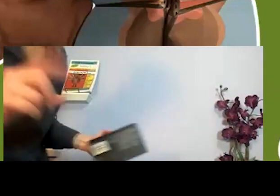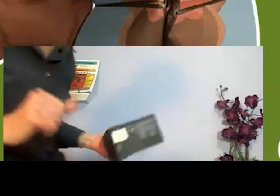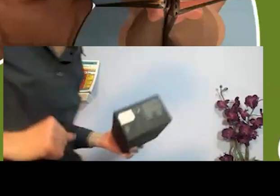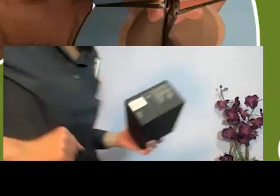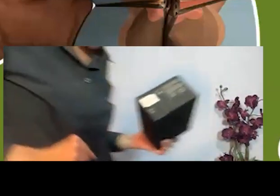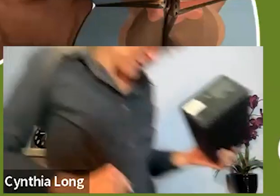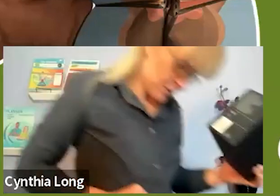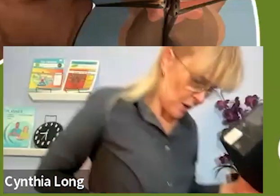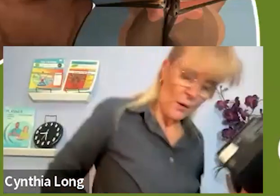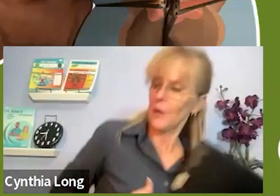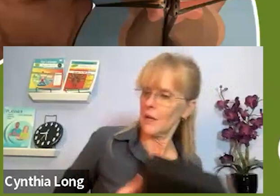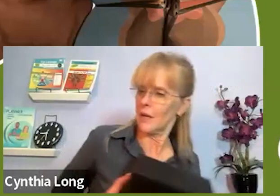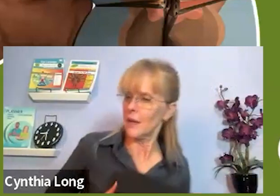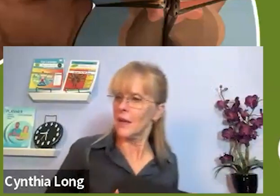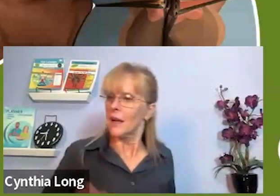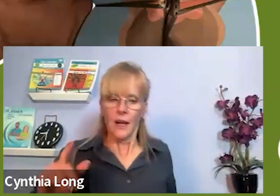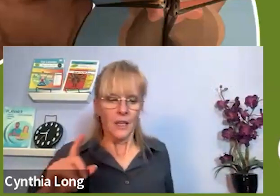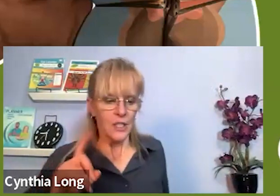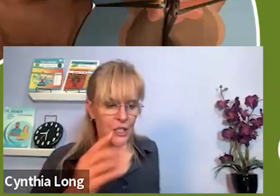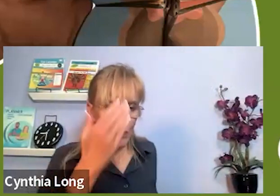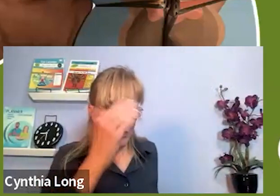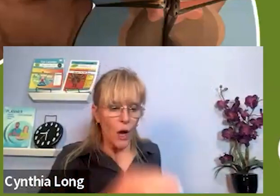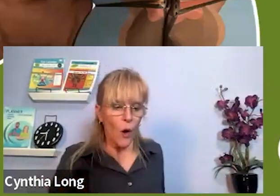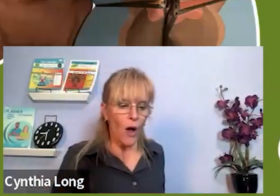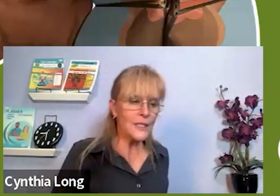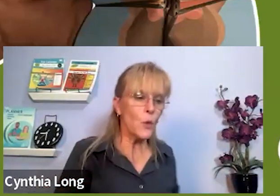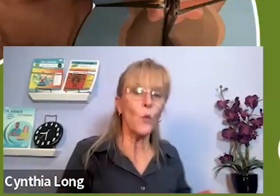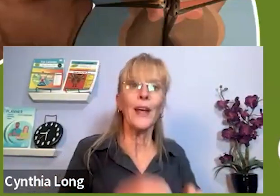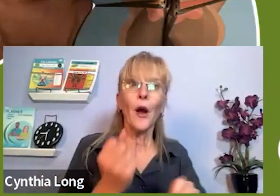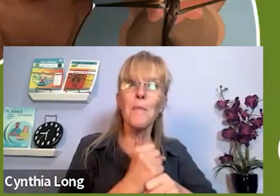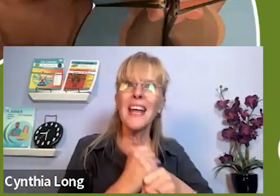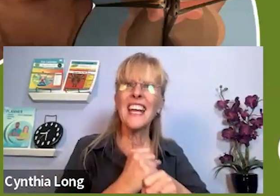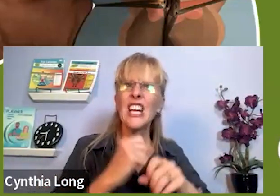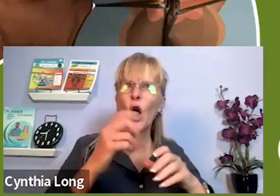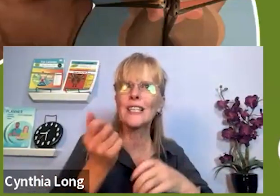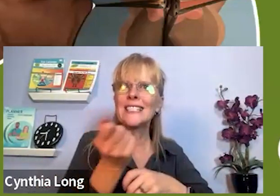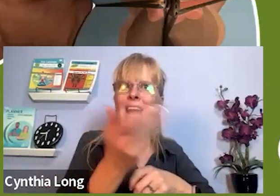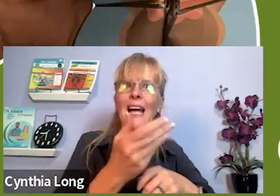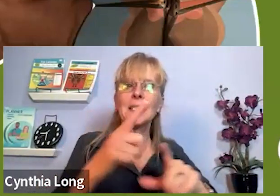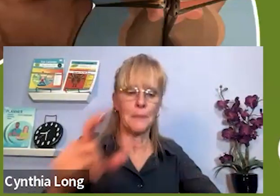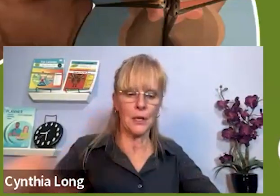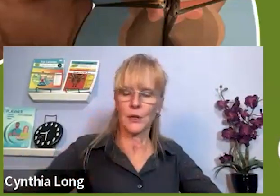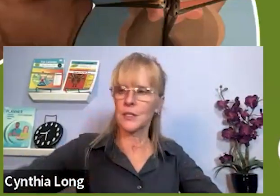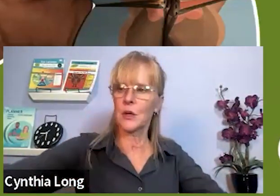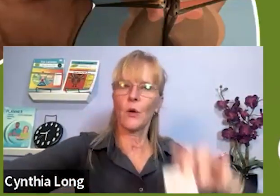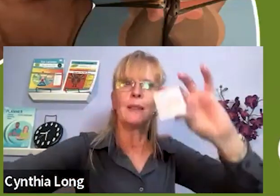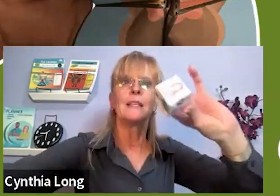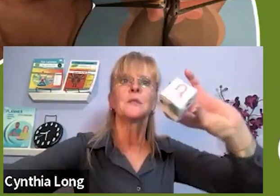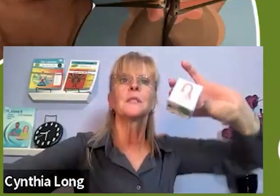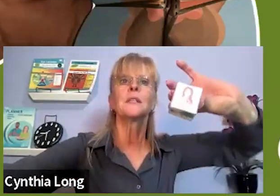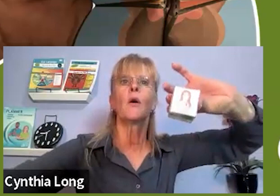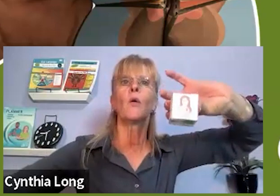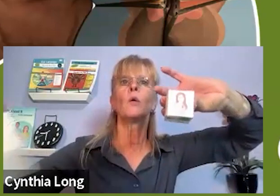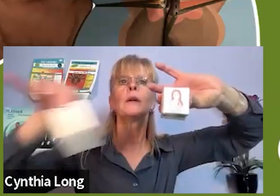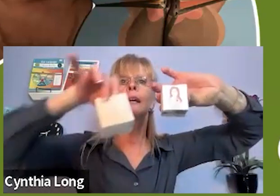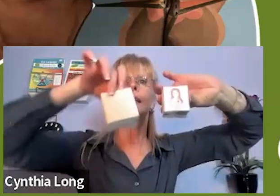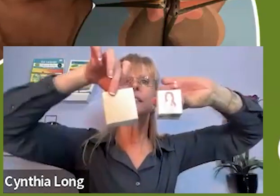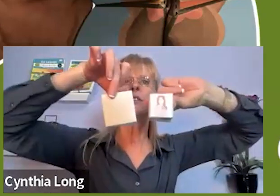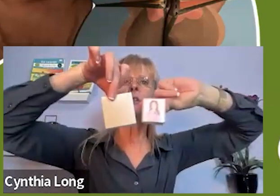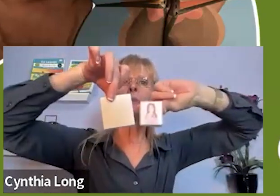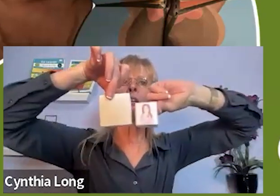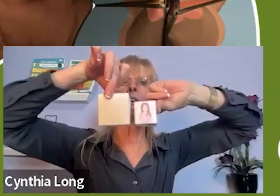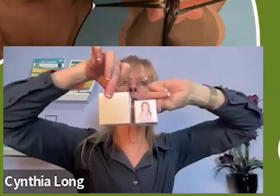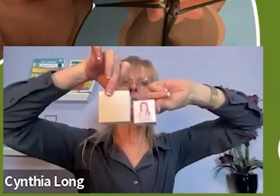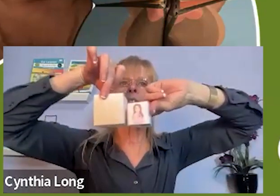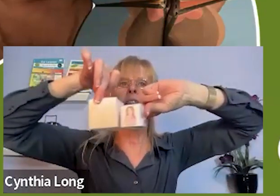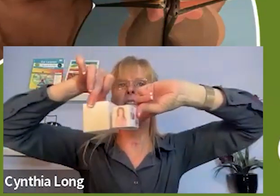Okay, so just so you know, also we are making our dice bigger. So this was old and this is